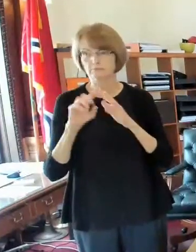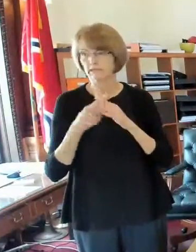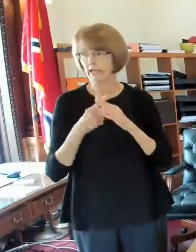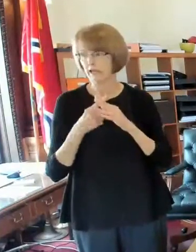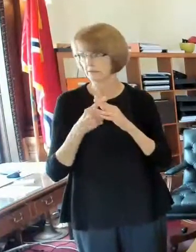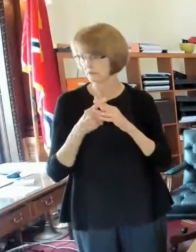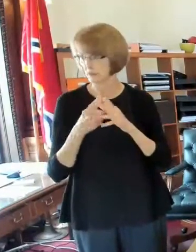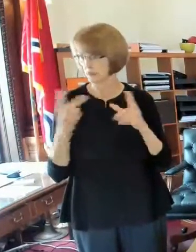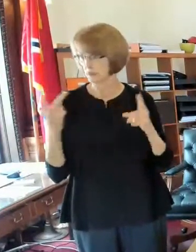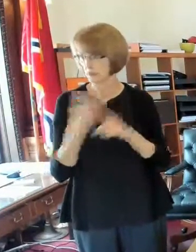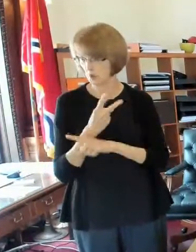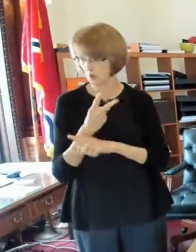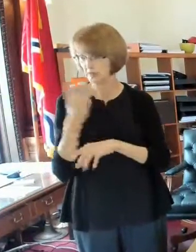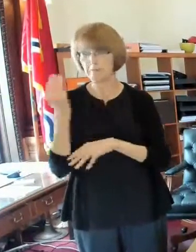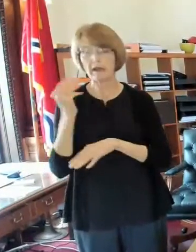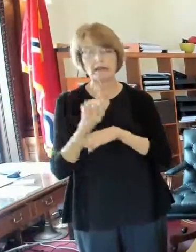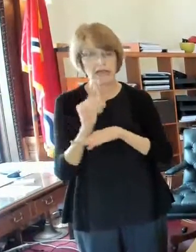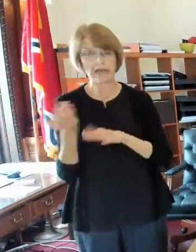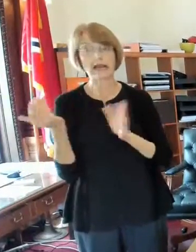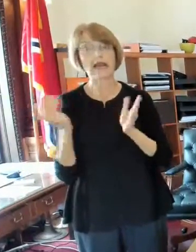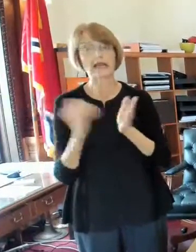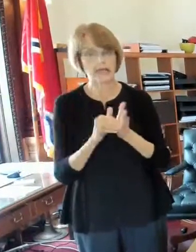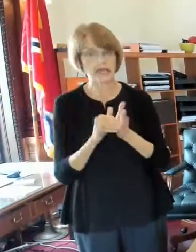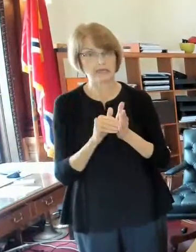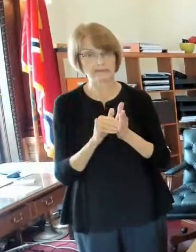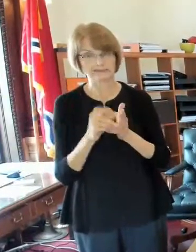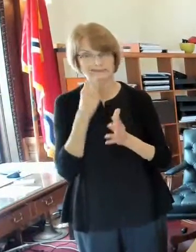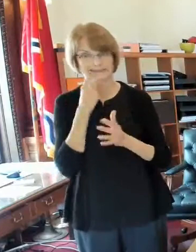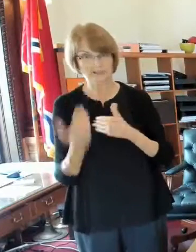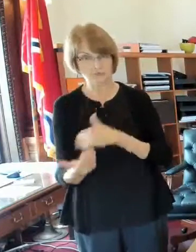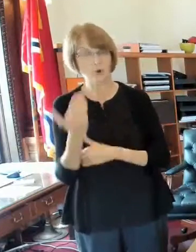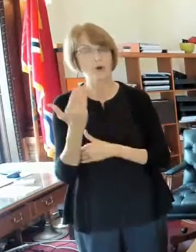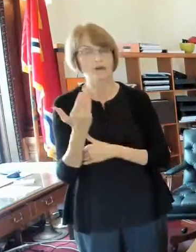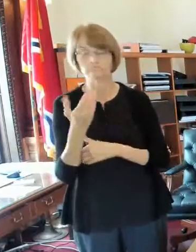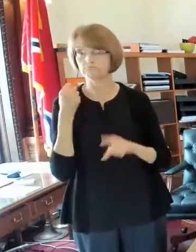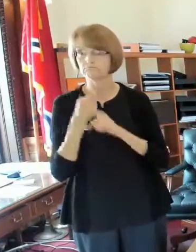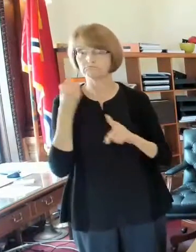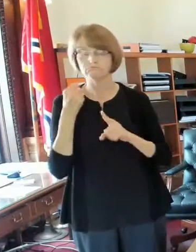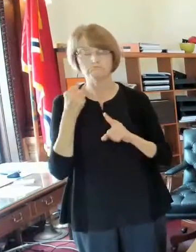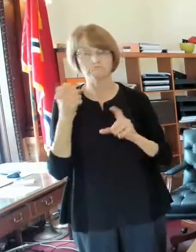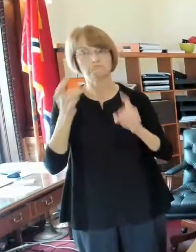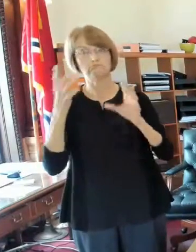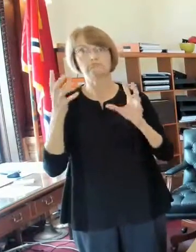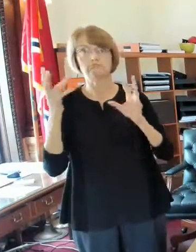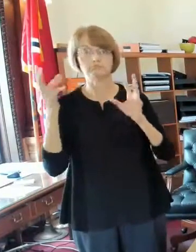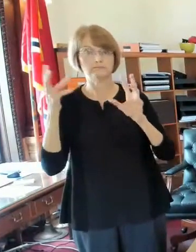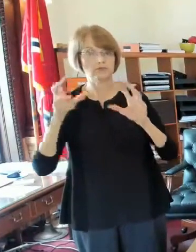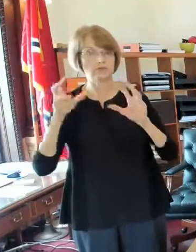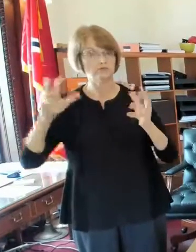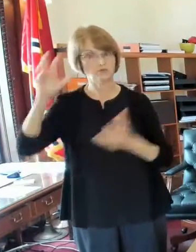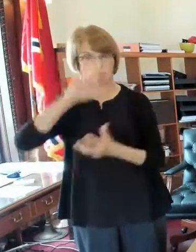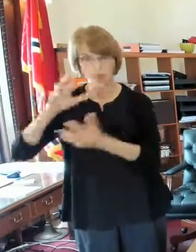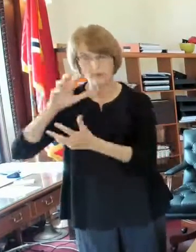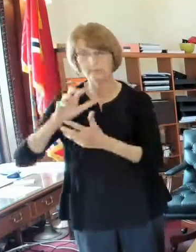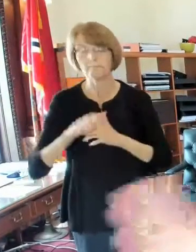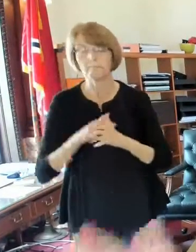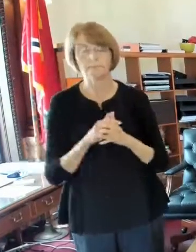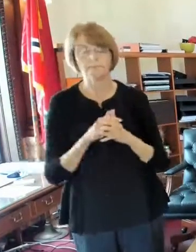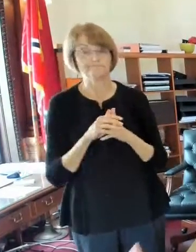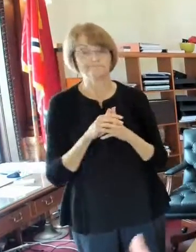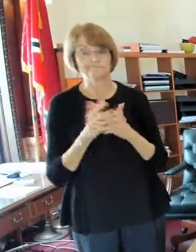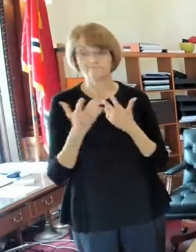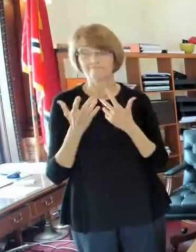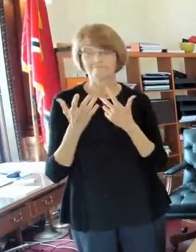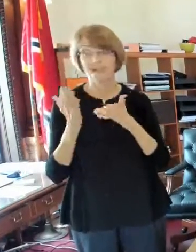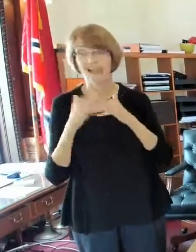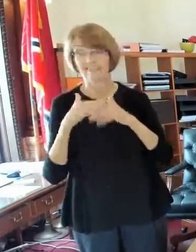on Monday night, and then again the storm that we had this morning. We had at least 30 whole trees that